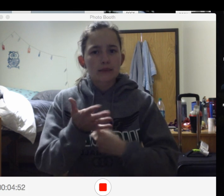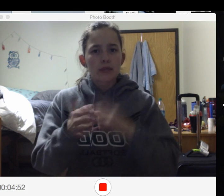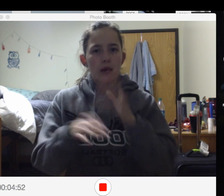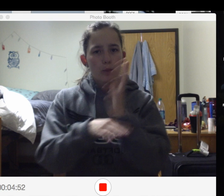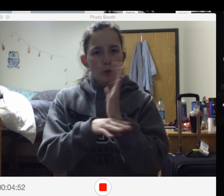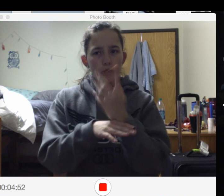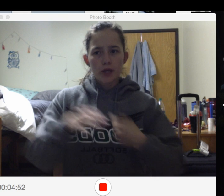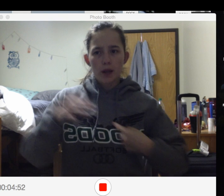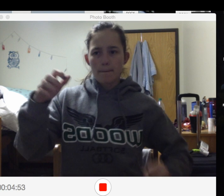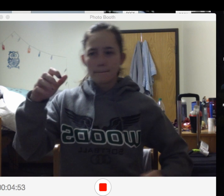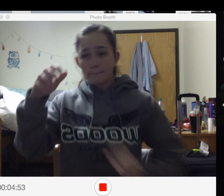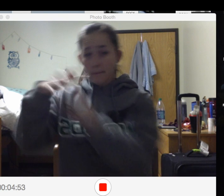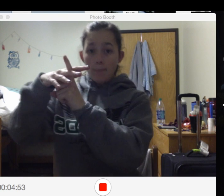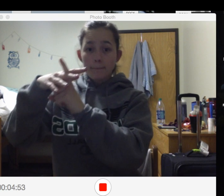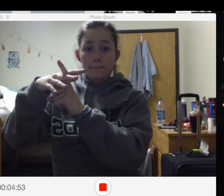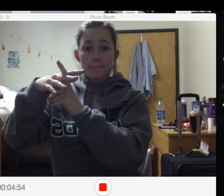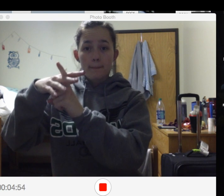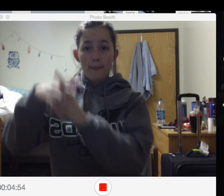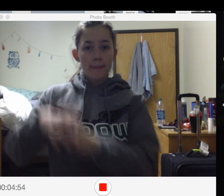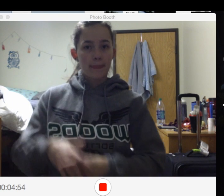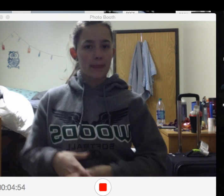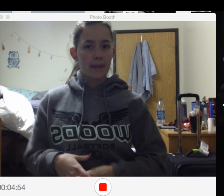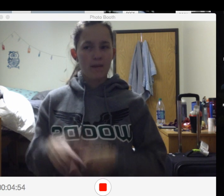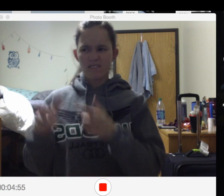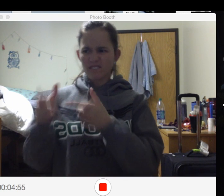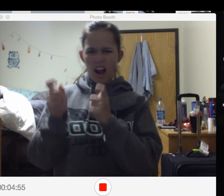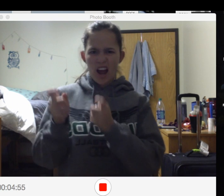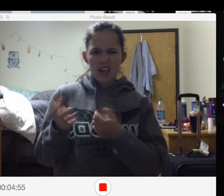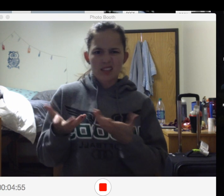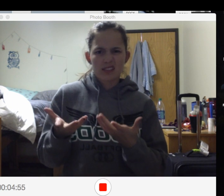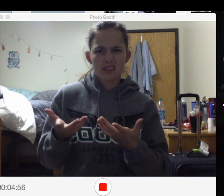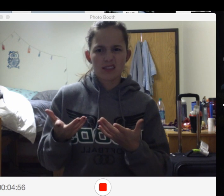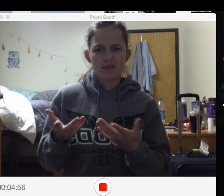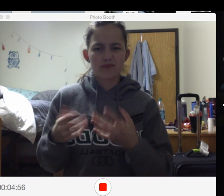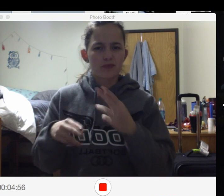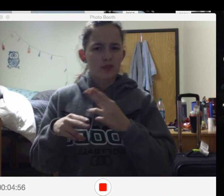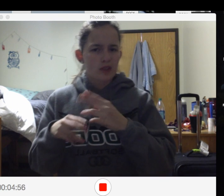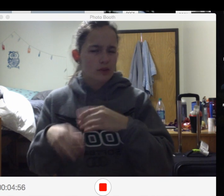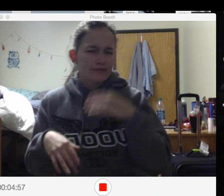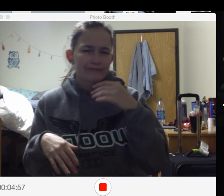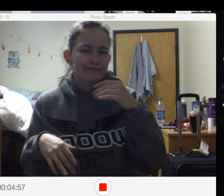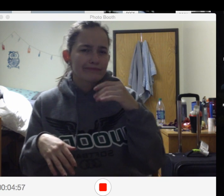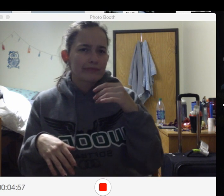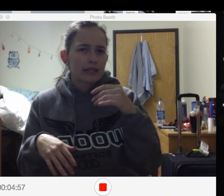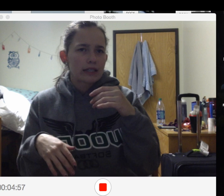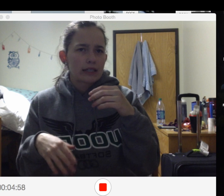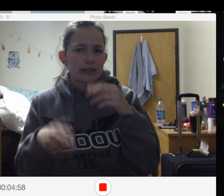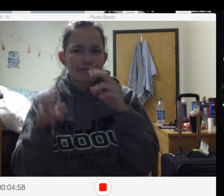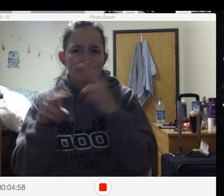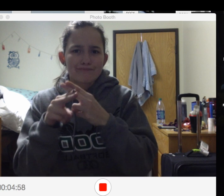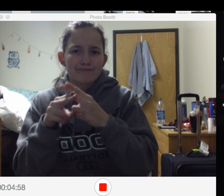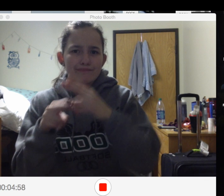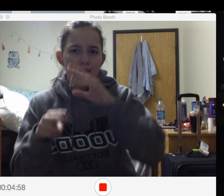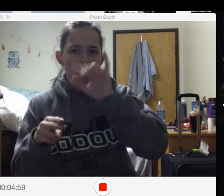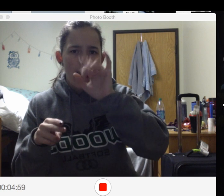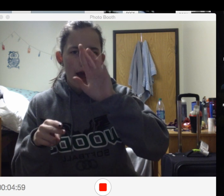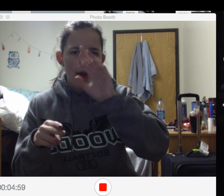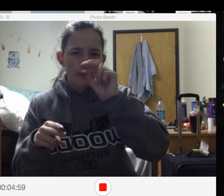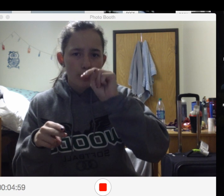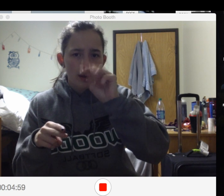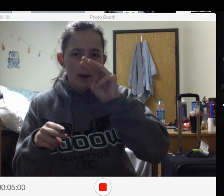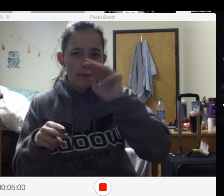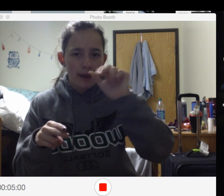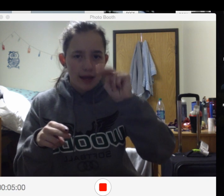out to our houses. They enter the queue, they just zip right out. So Iron Man zips right out, right? And Waiting for Superman can